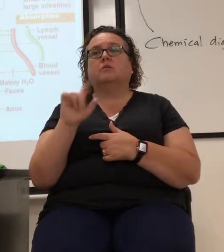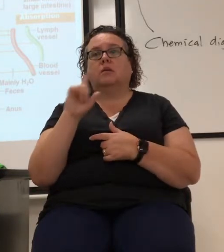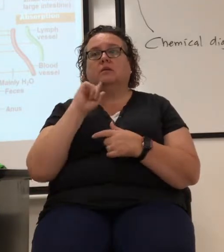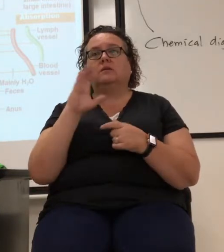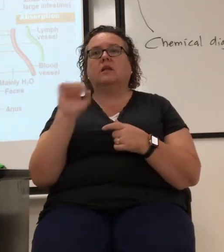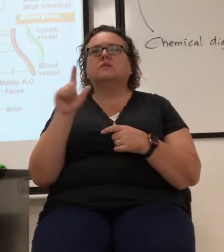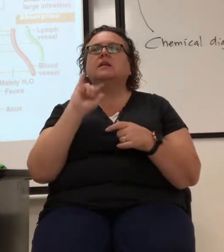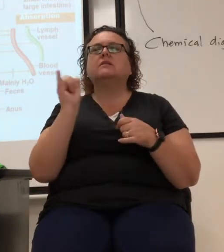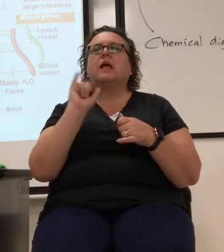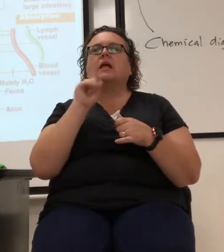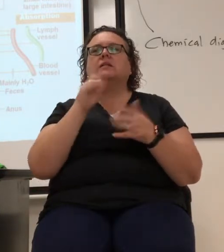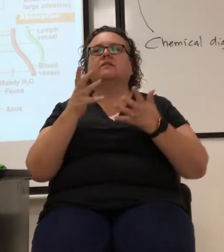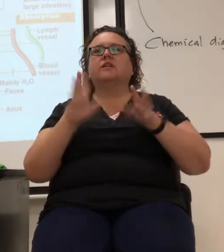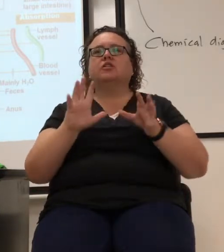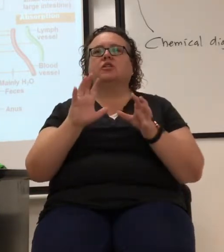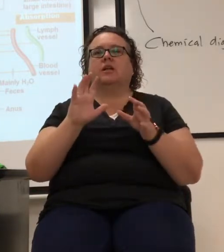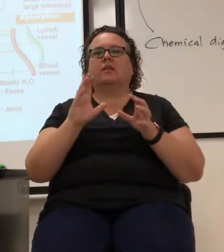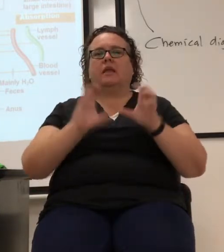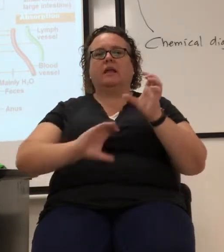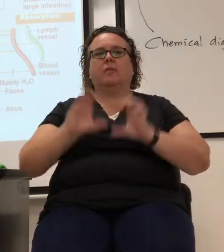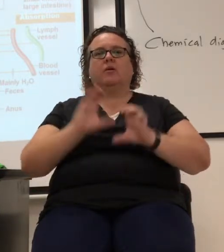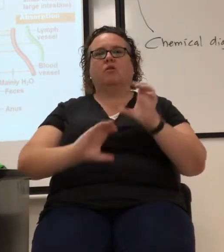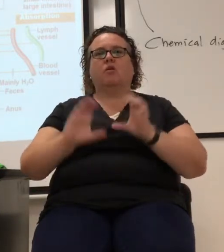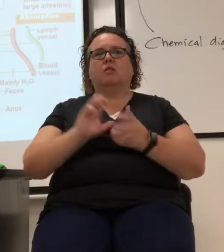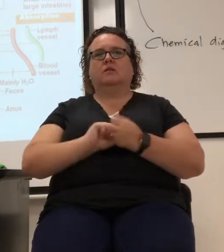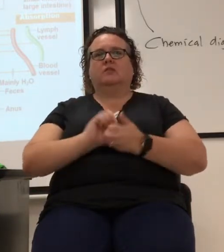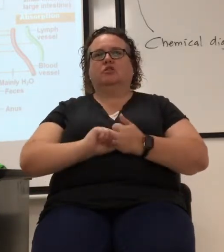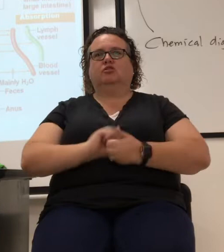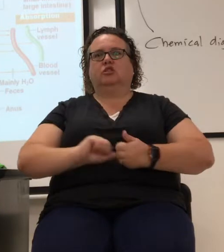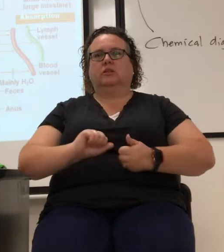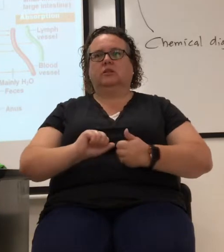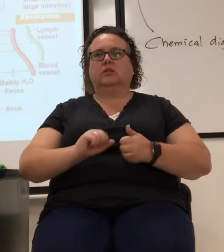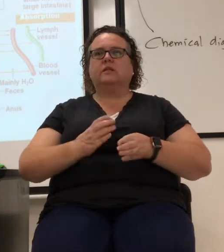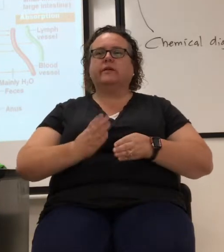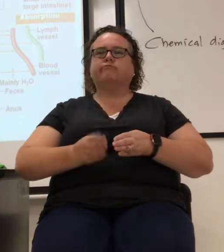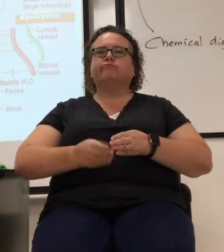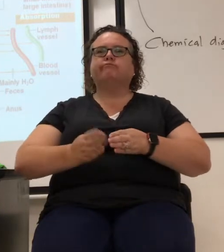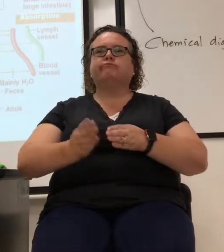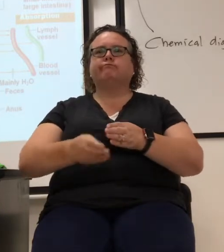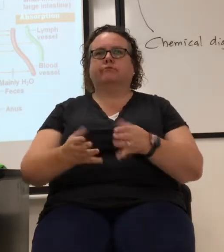it's finishing off the chemical digestion,